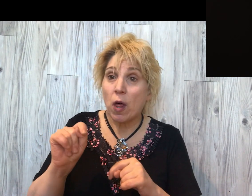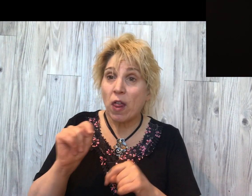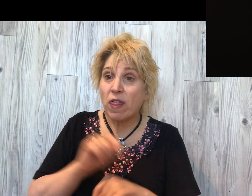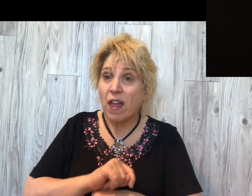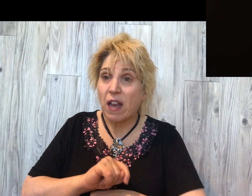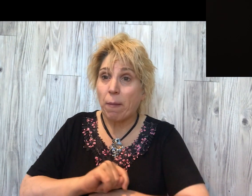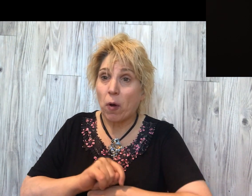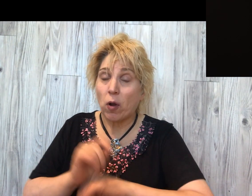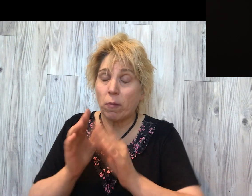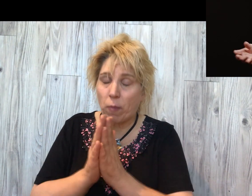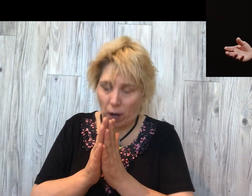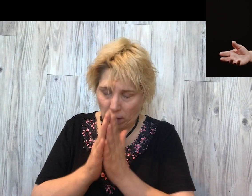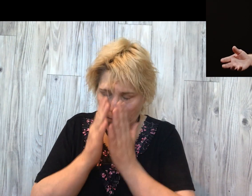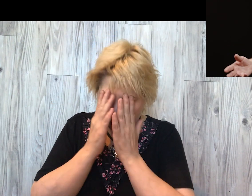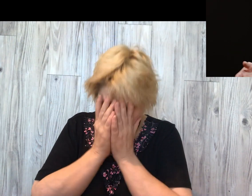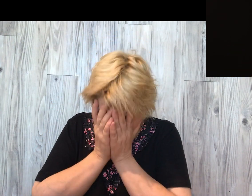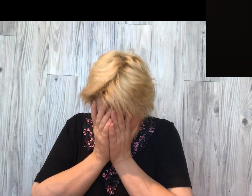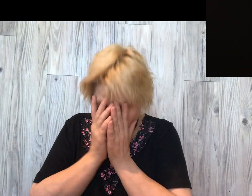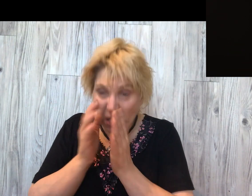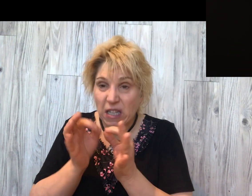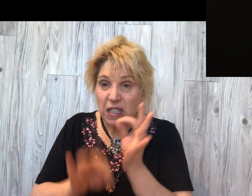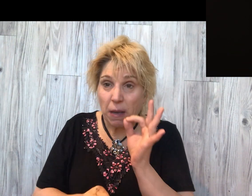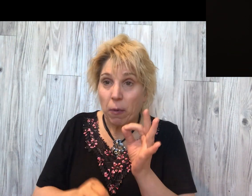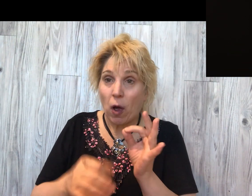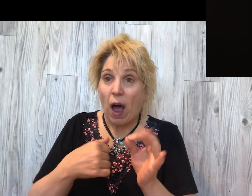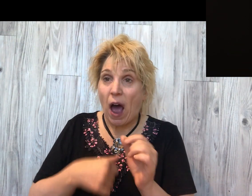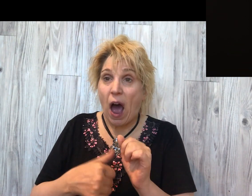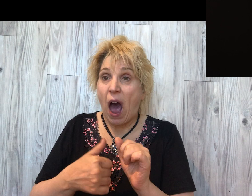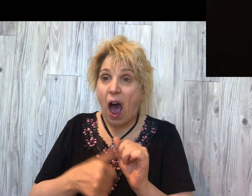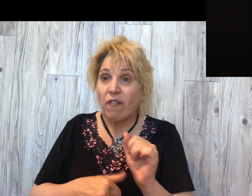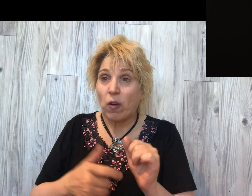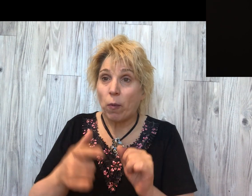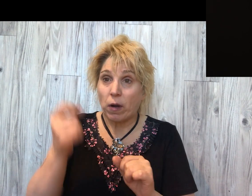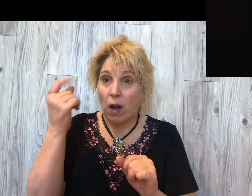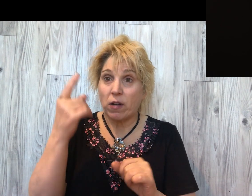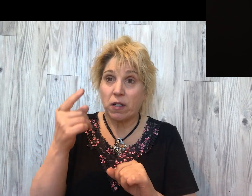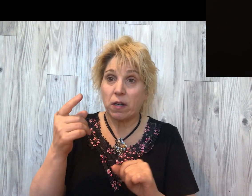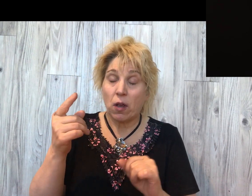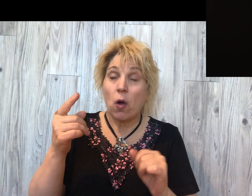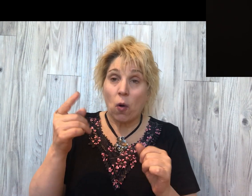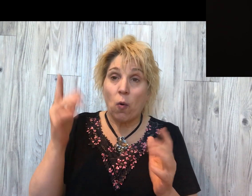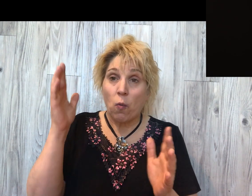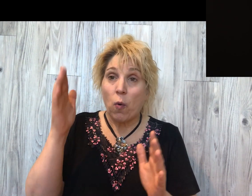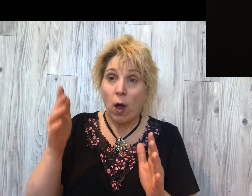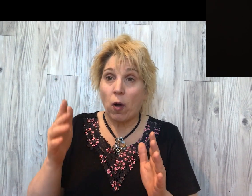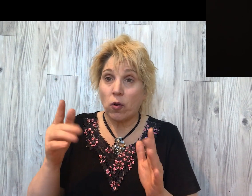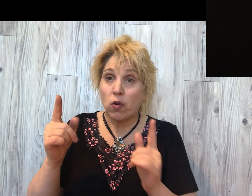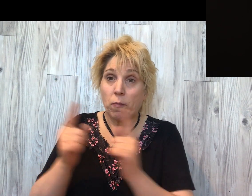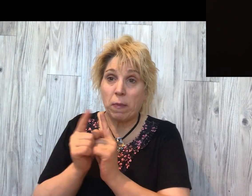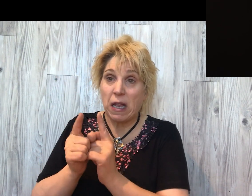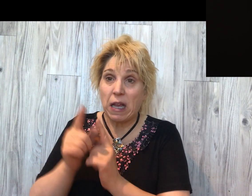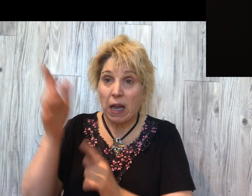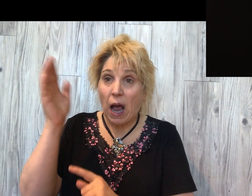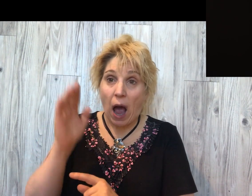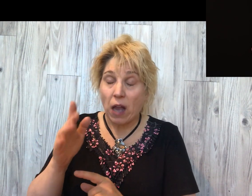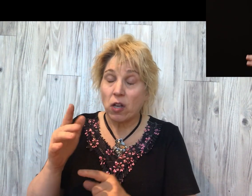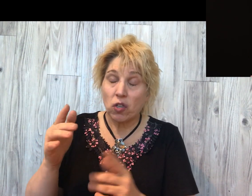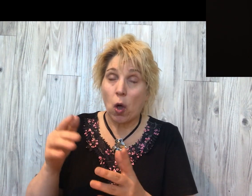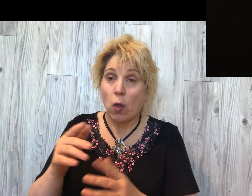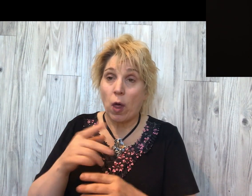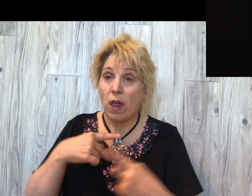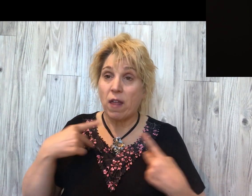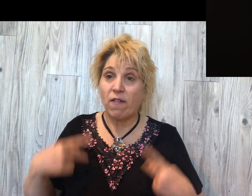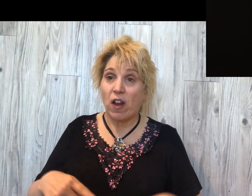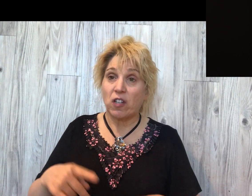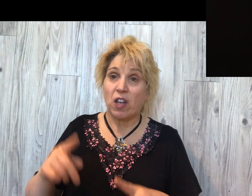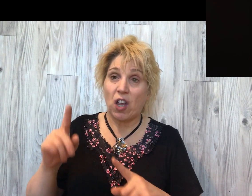to pray. That's simple to understand, and everybody gets that that was a place of prayer. It was a place to meet God. And so the